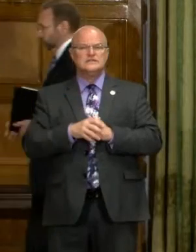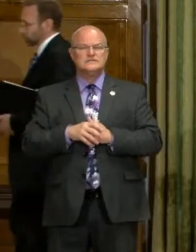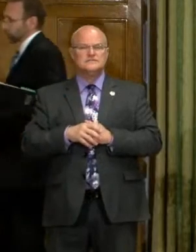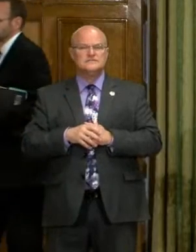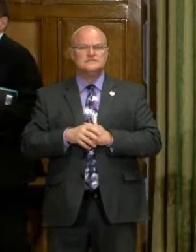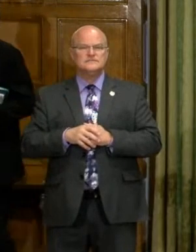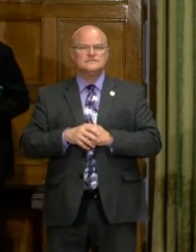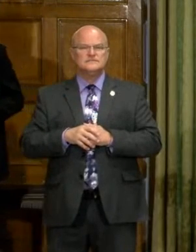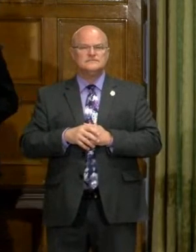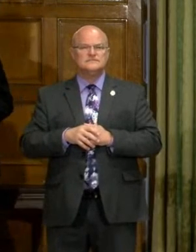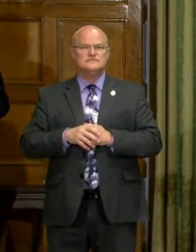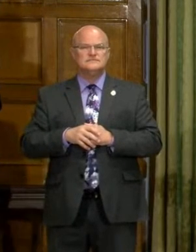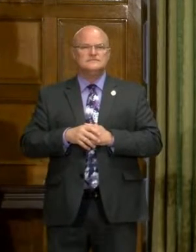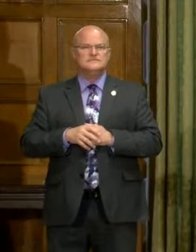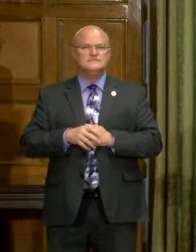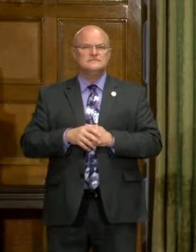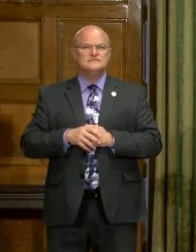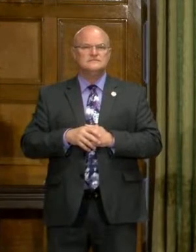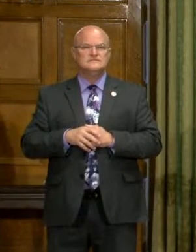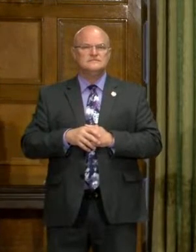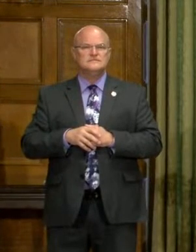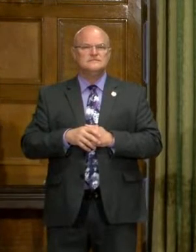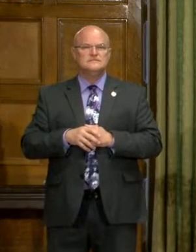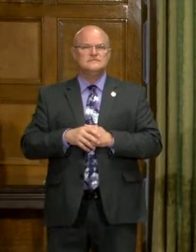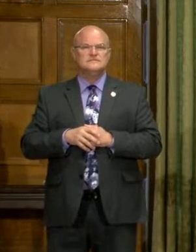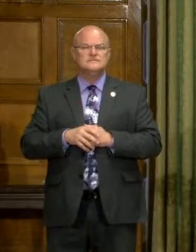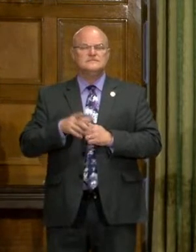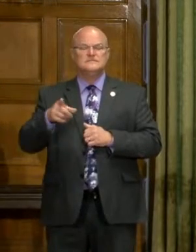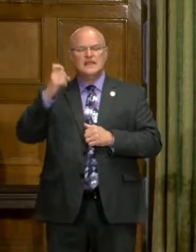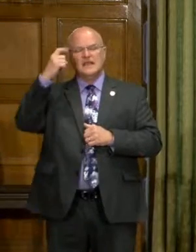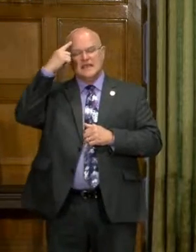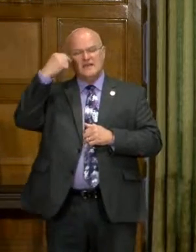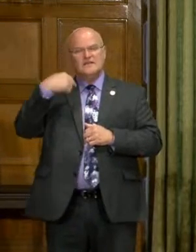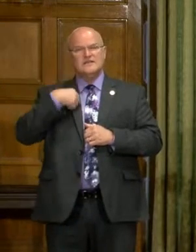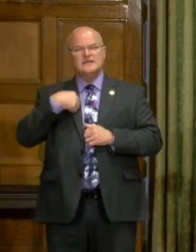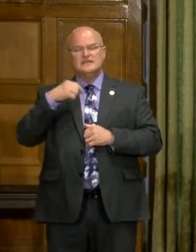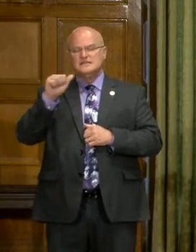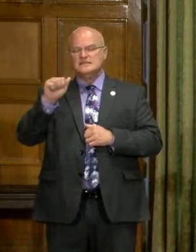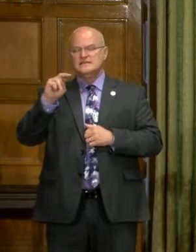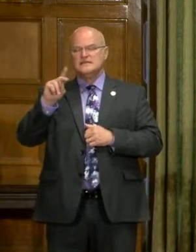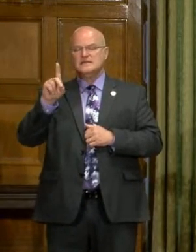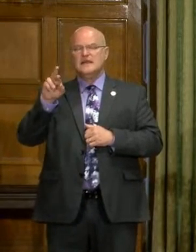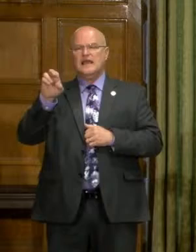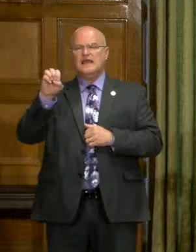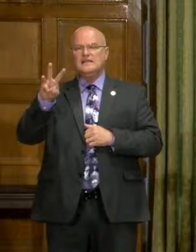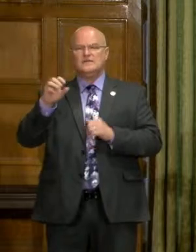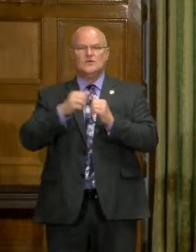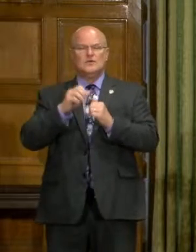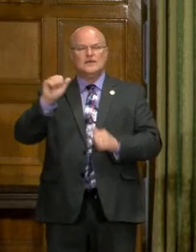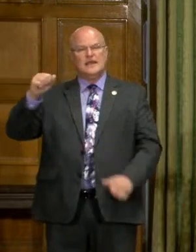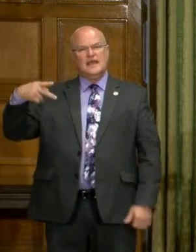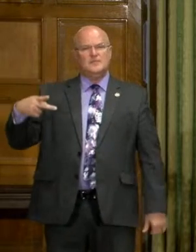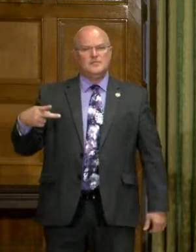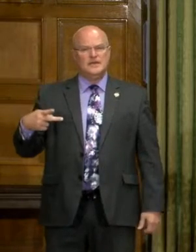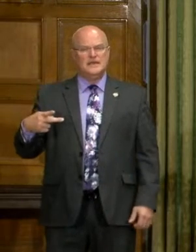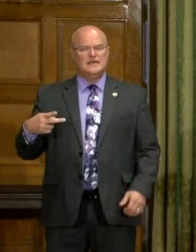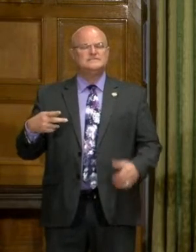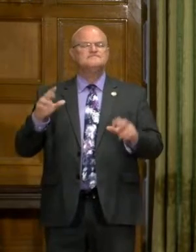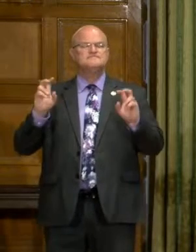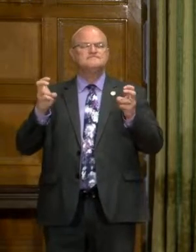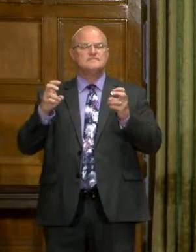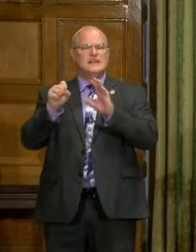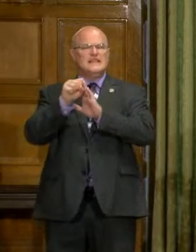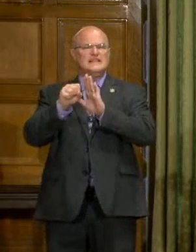there a question remotely? Yeah, Governor, this is Andrew with AP. given that the